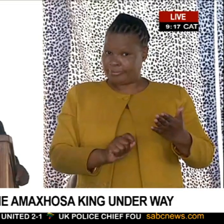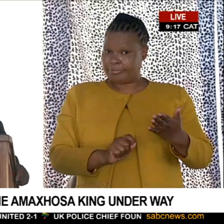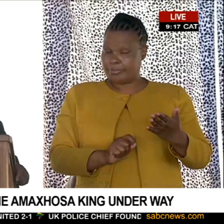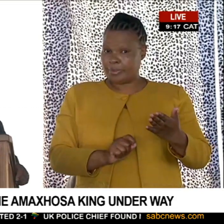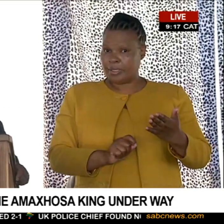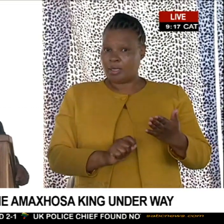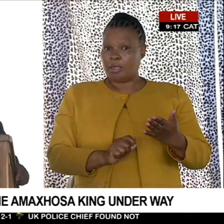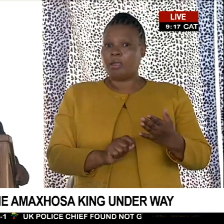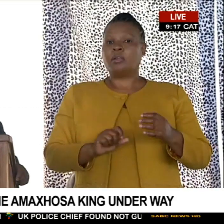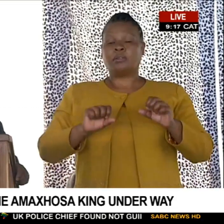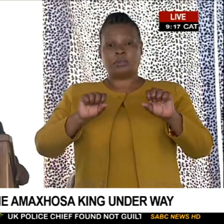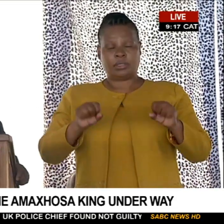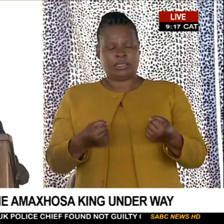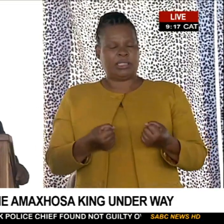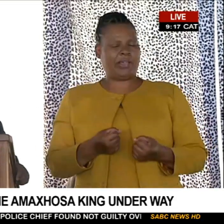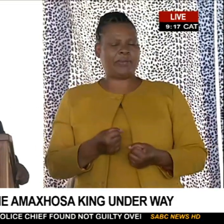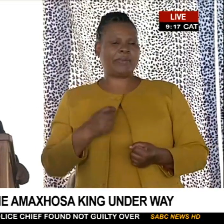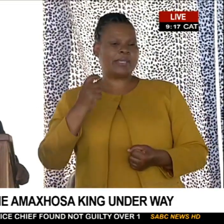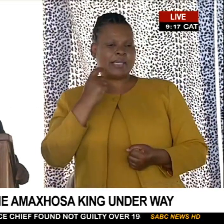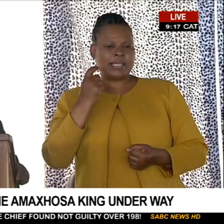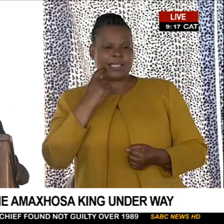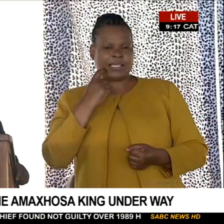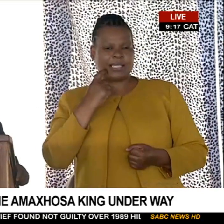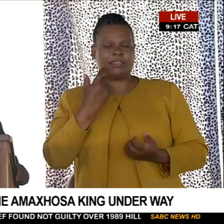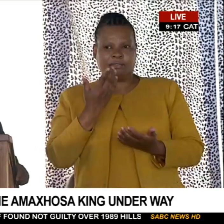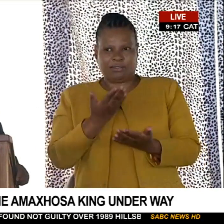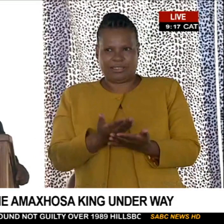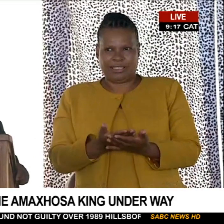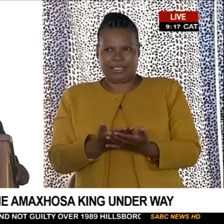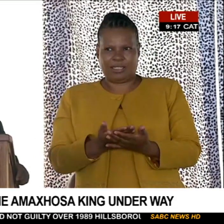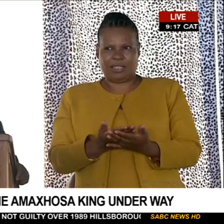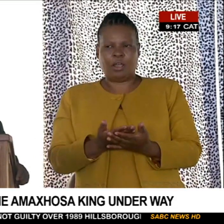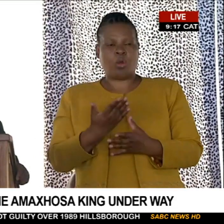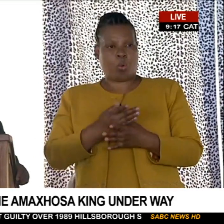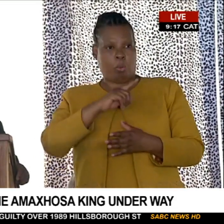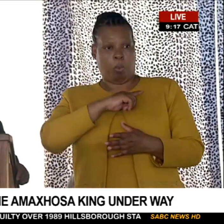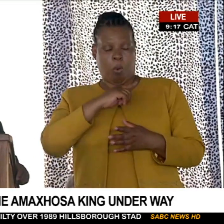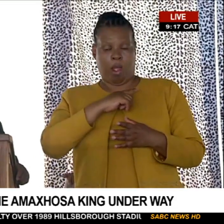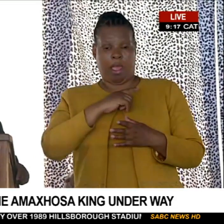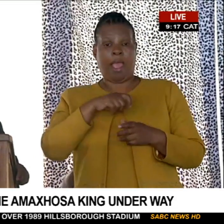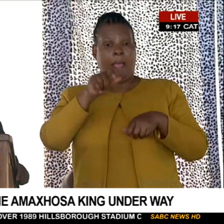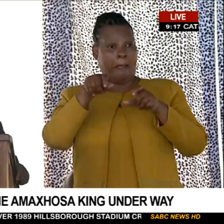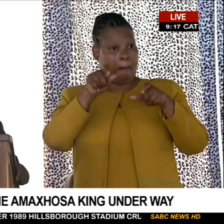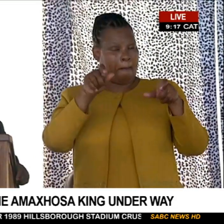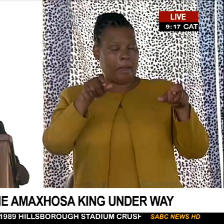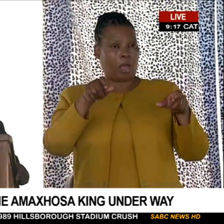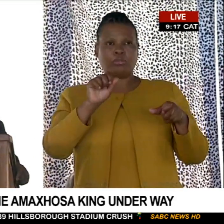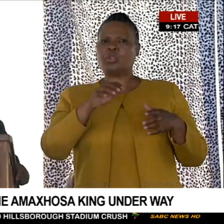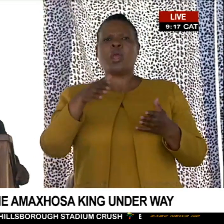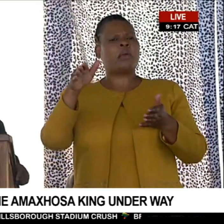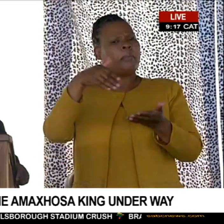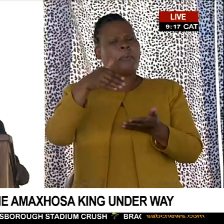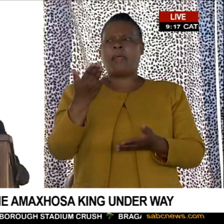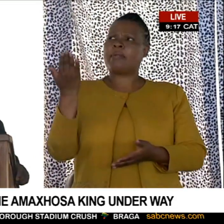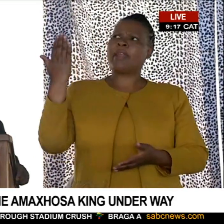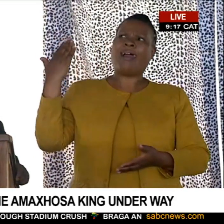We must do this for the simple reason that a nation without a past is a lost